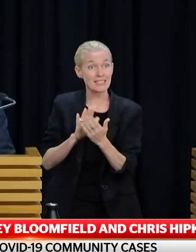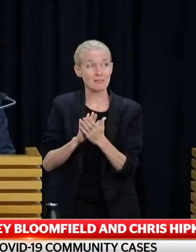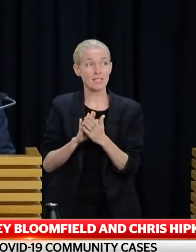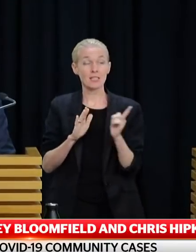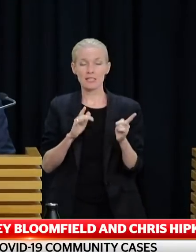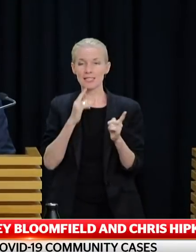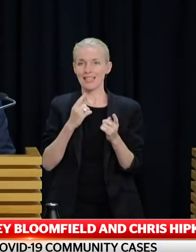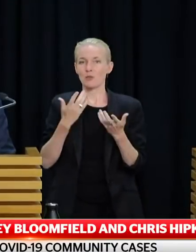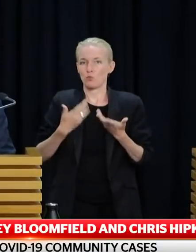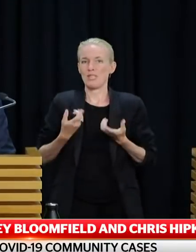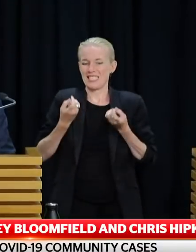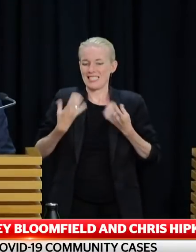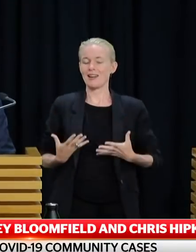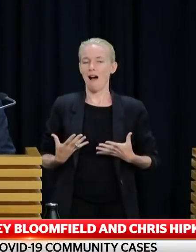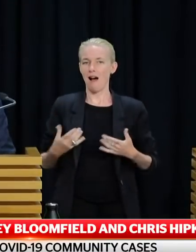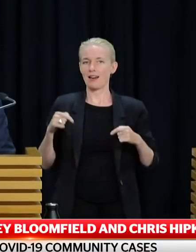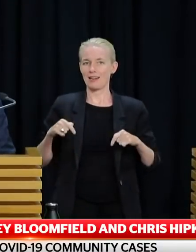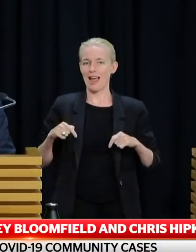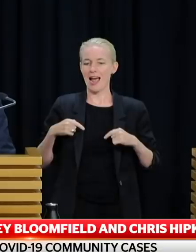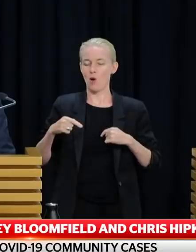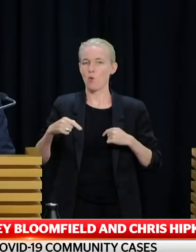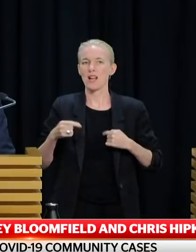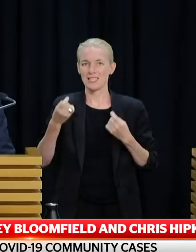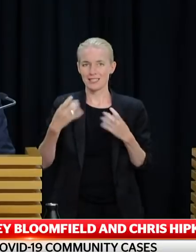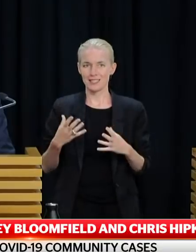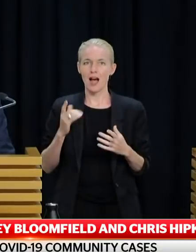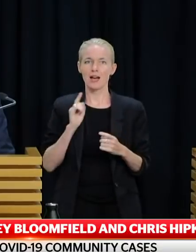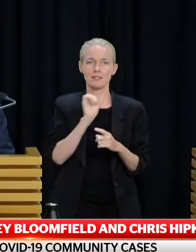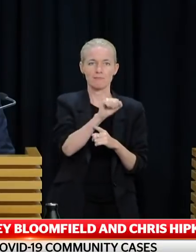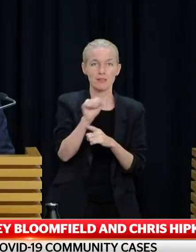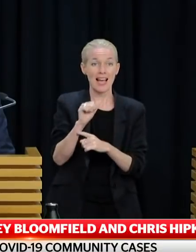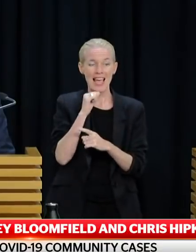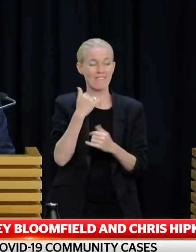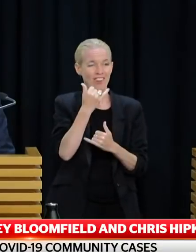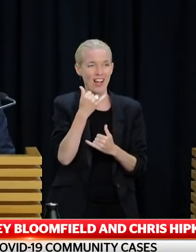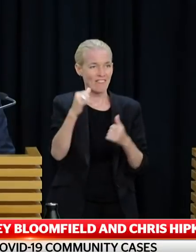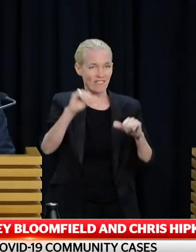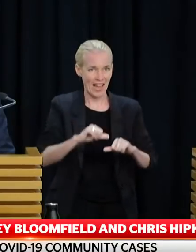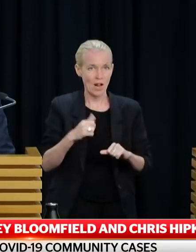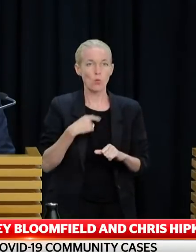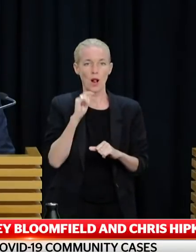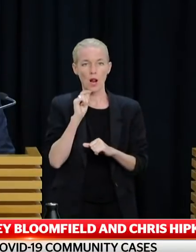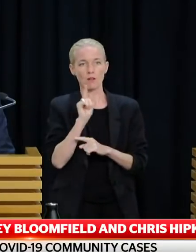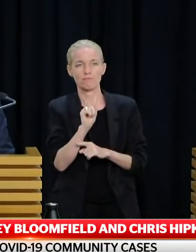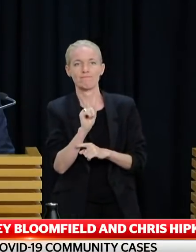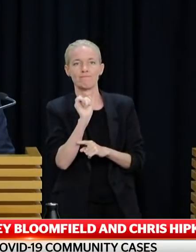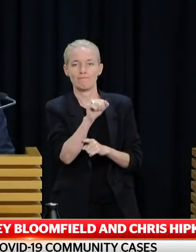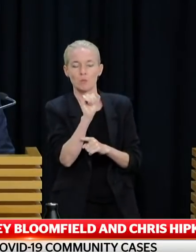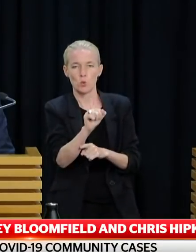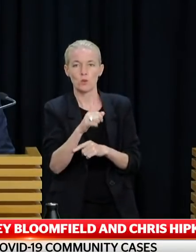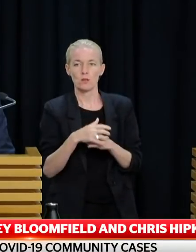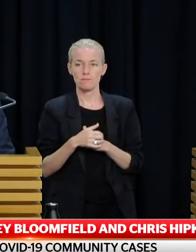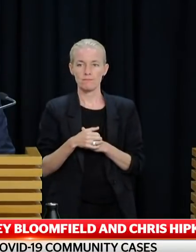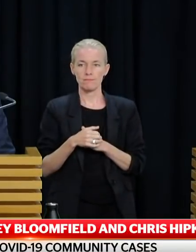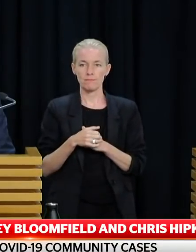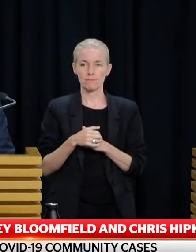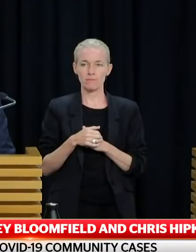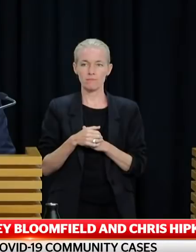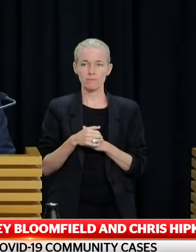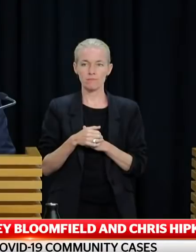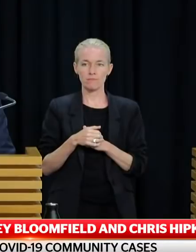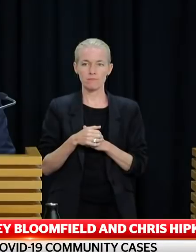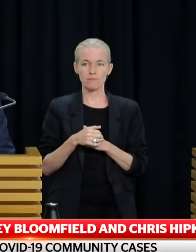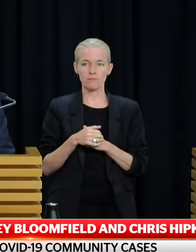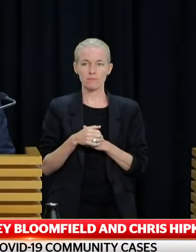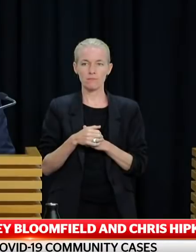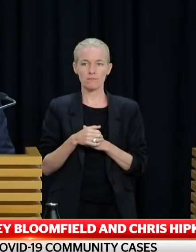tested before they came back to school, but am I not wrong? They got tested when they were symptomatic, and they went to a community testing centre, not the school testing centre. What about